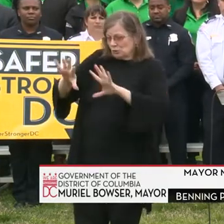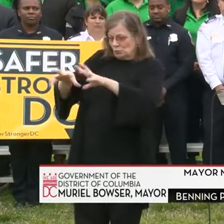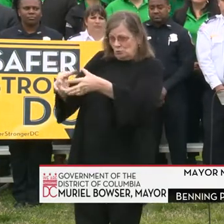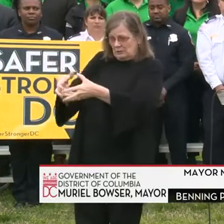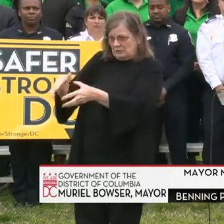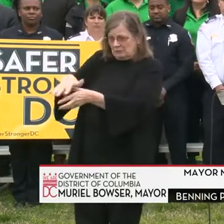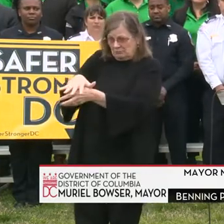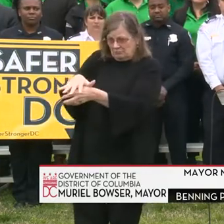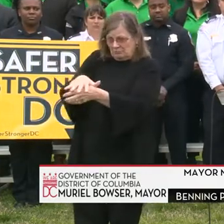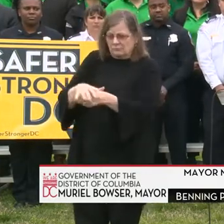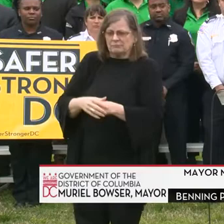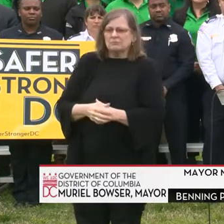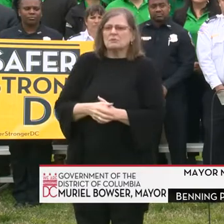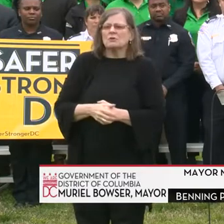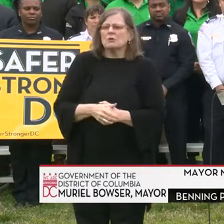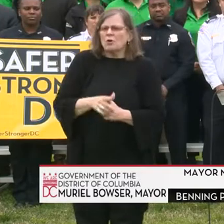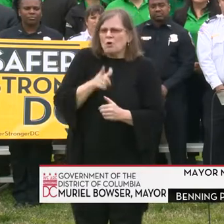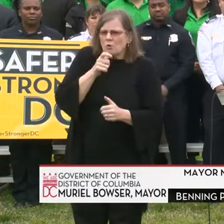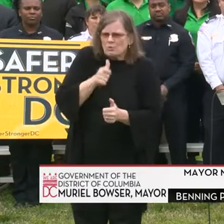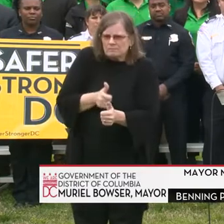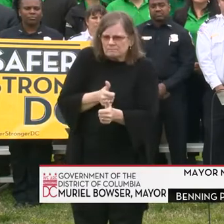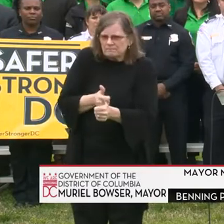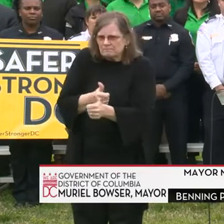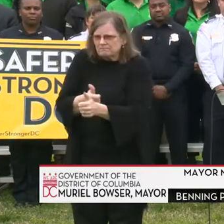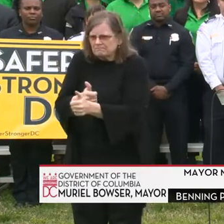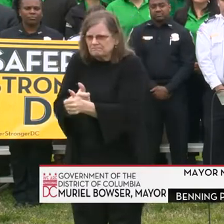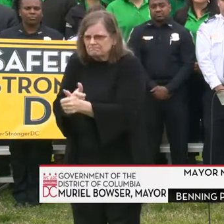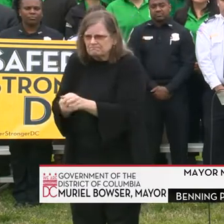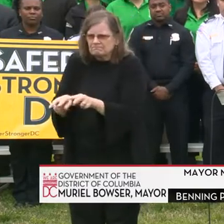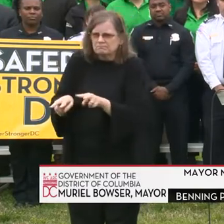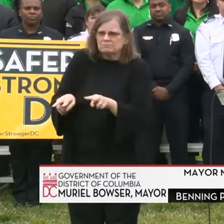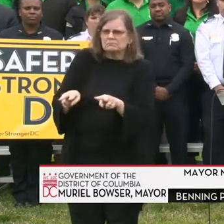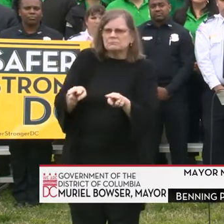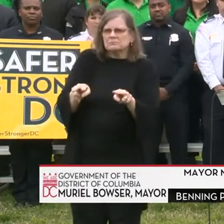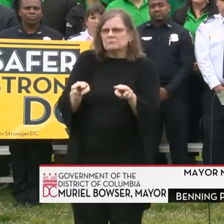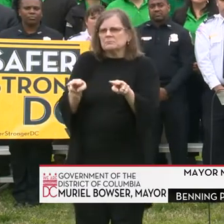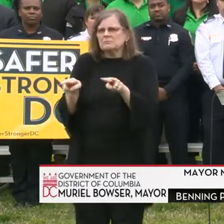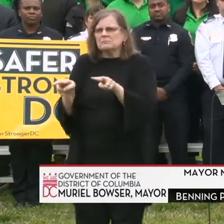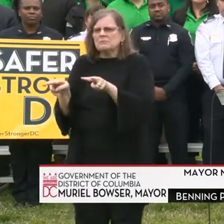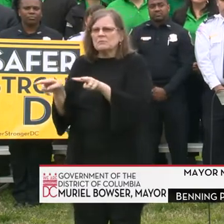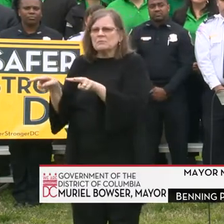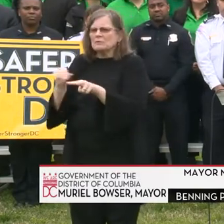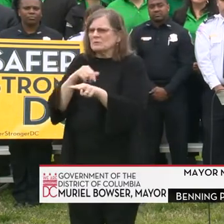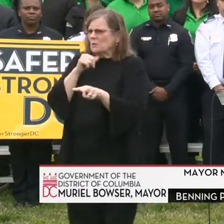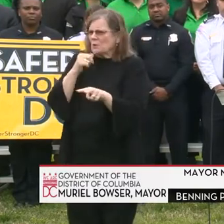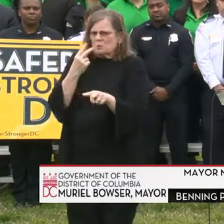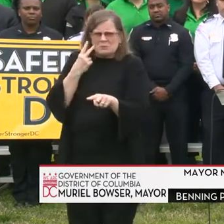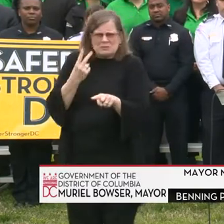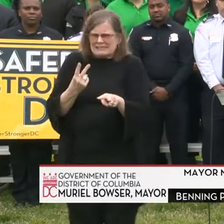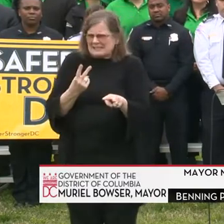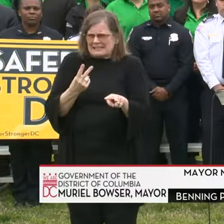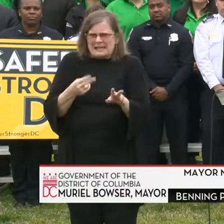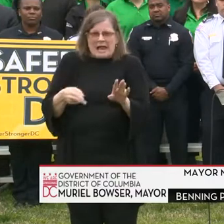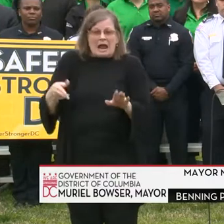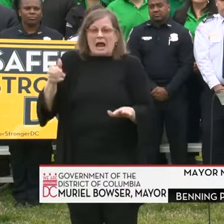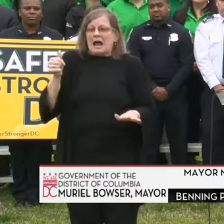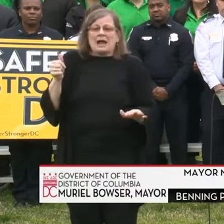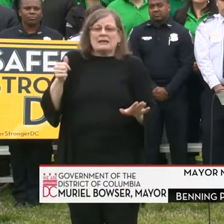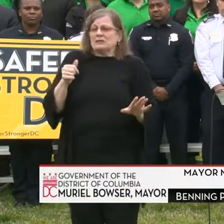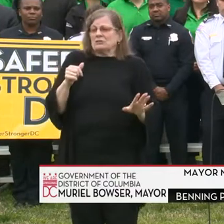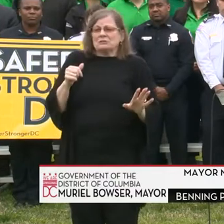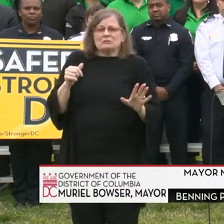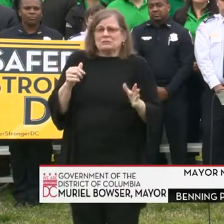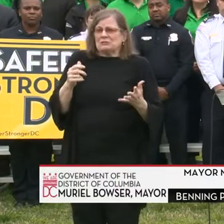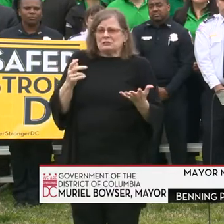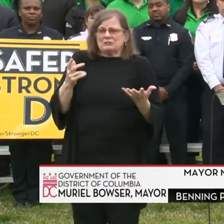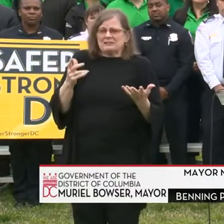very, very closely. We do not have the extent of gang violence that we see in our neighboring jurisdictions, like